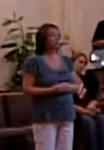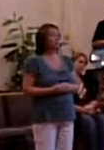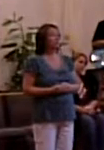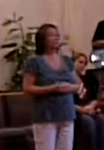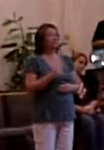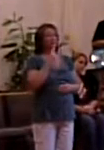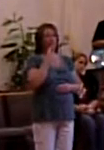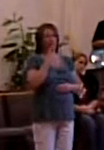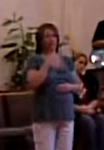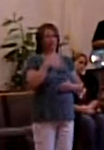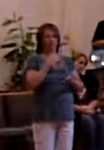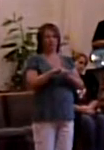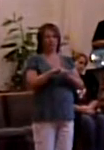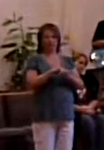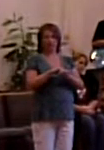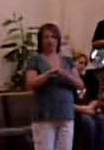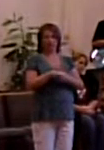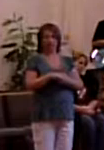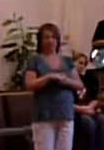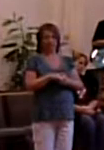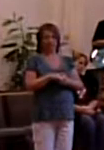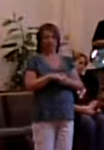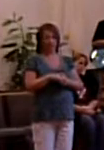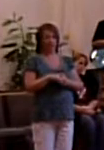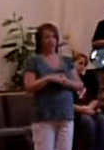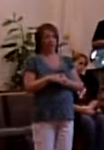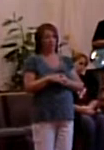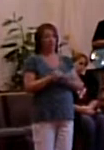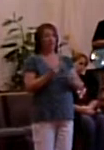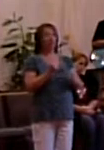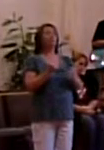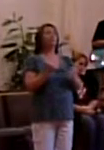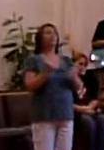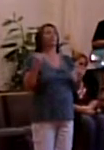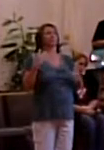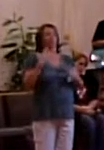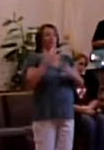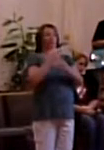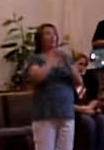tells us that the fear of the Lord is the beginning of wisdom.